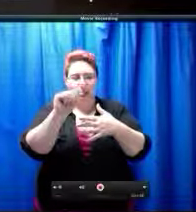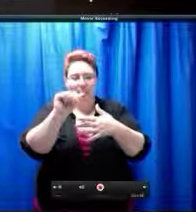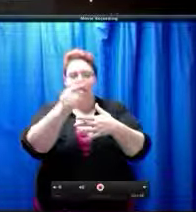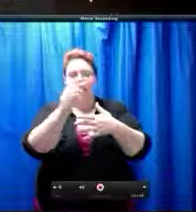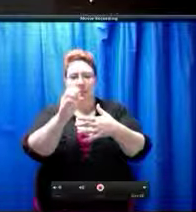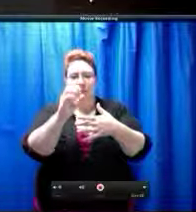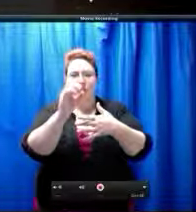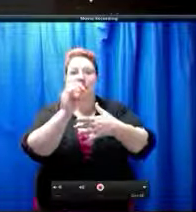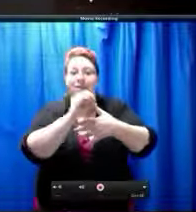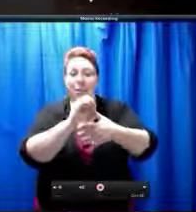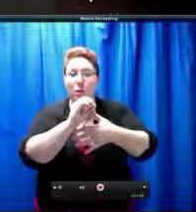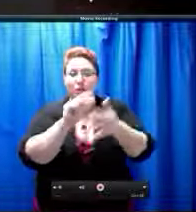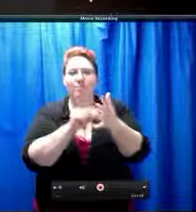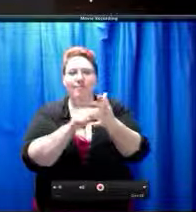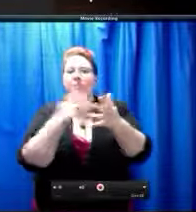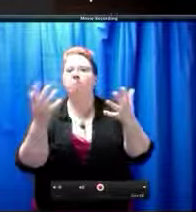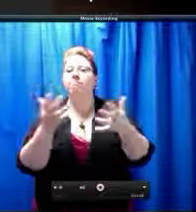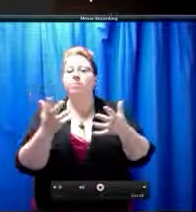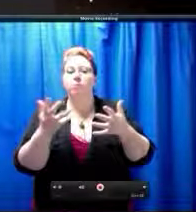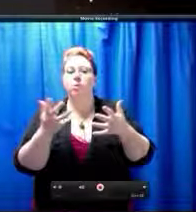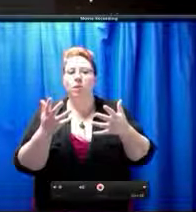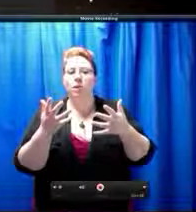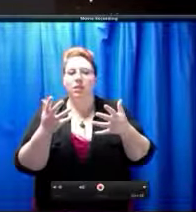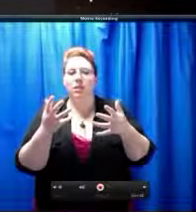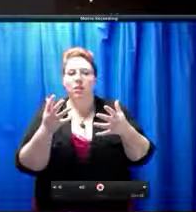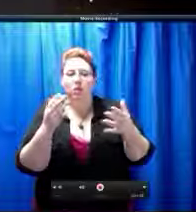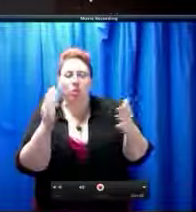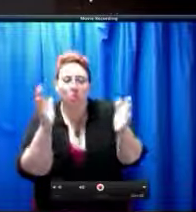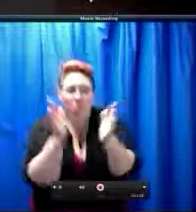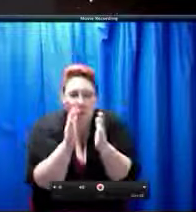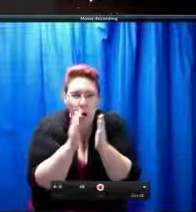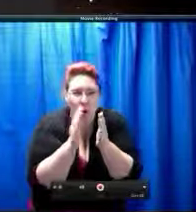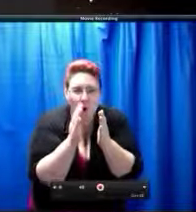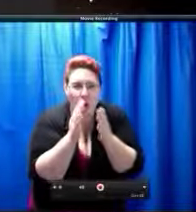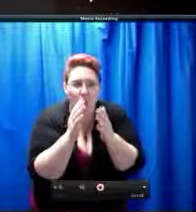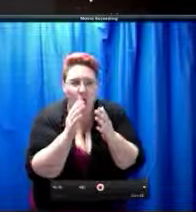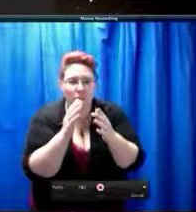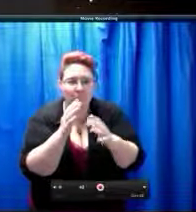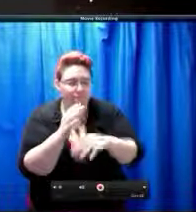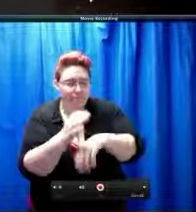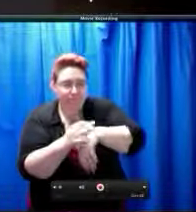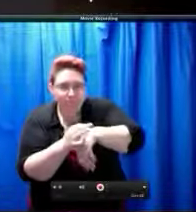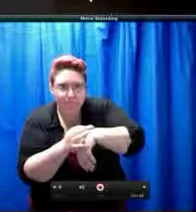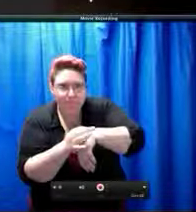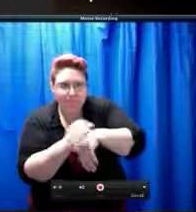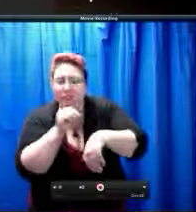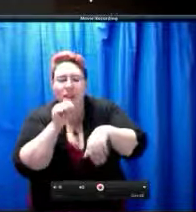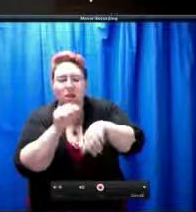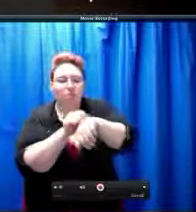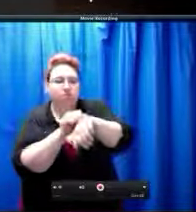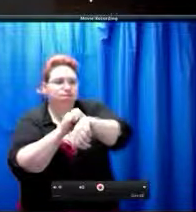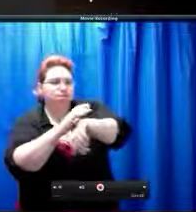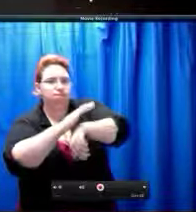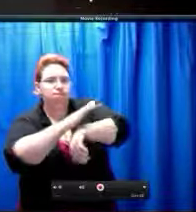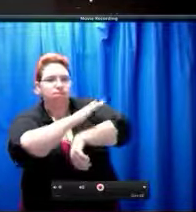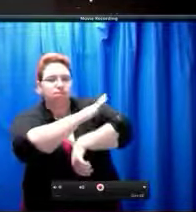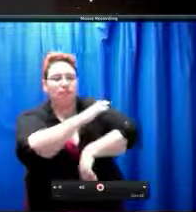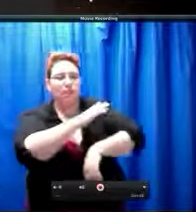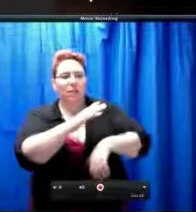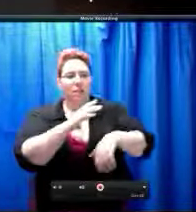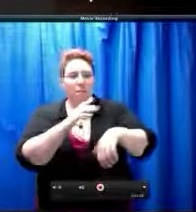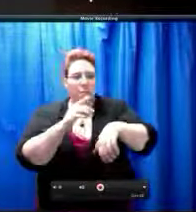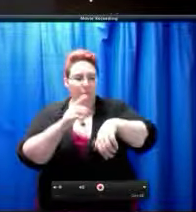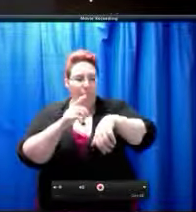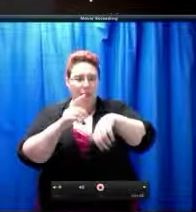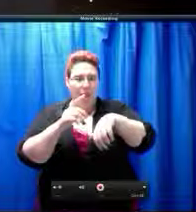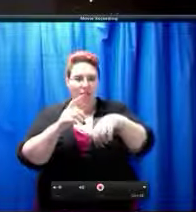very localized mass. As they keep getting higher in numbers, obviously it's spread more, and we have less and less chance of saving someone. By